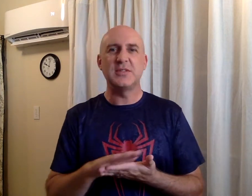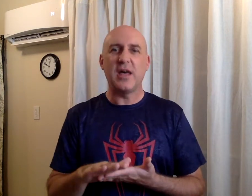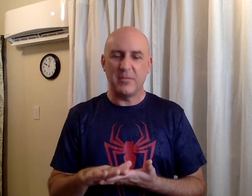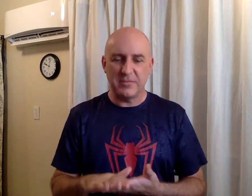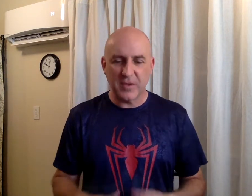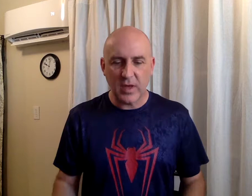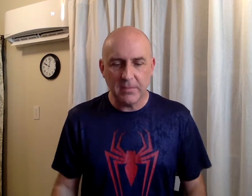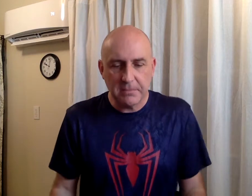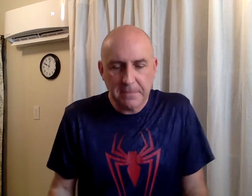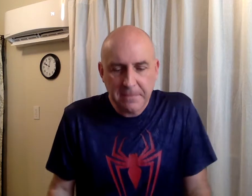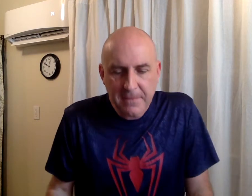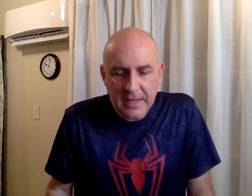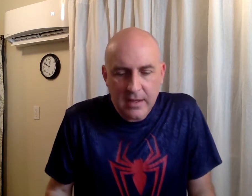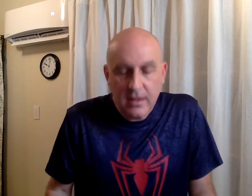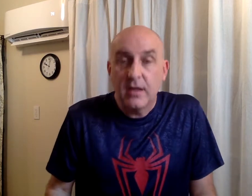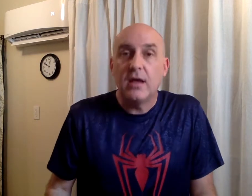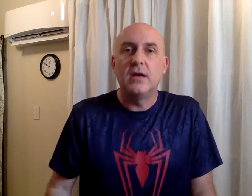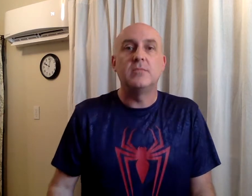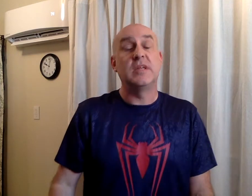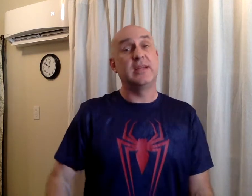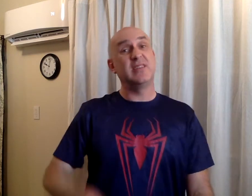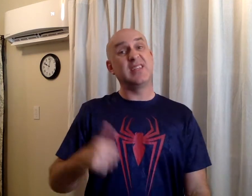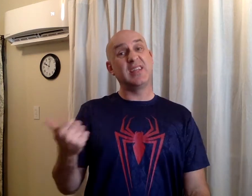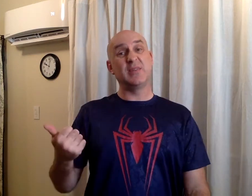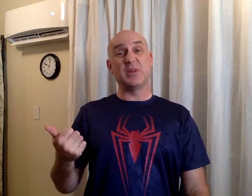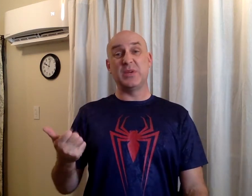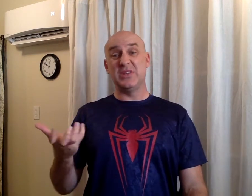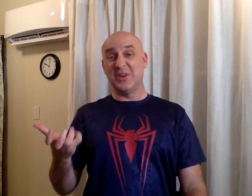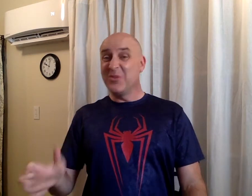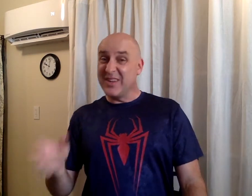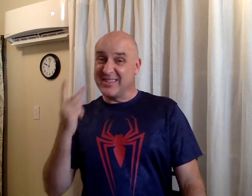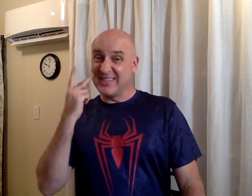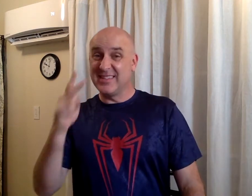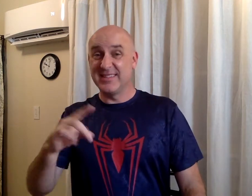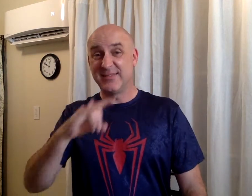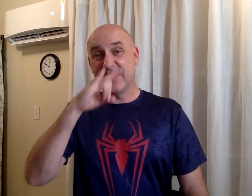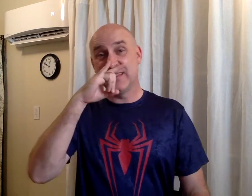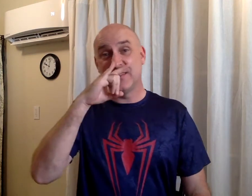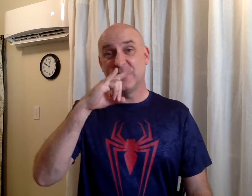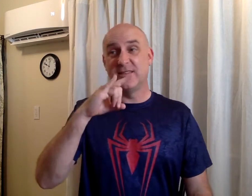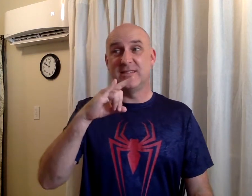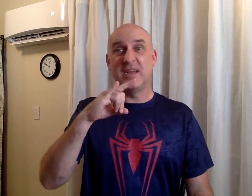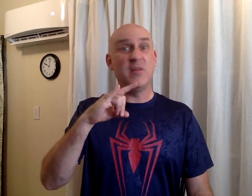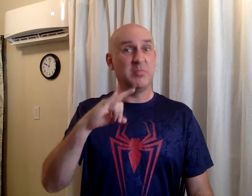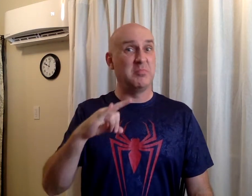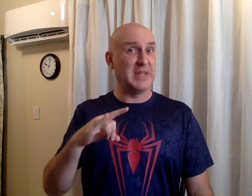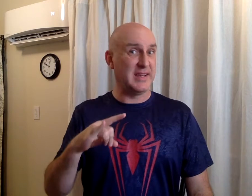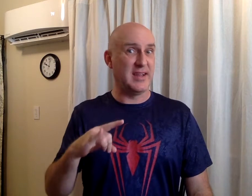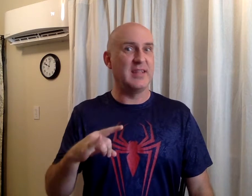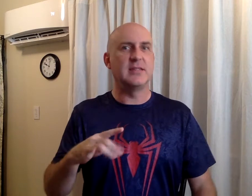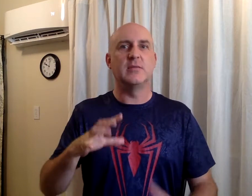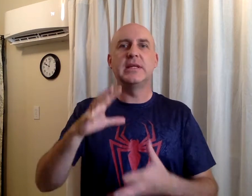job. Okay? Another sign, something we don't want to see, is if kids are not being nice, they're